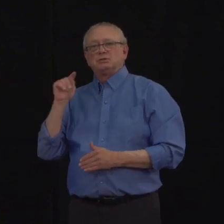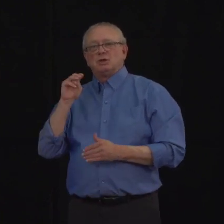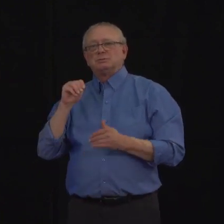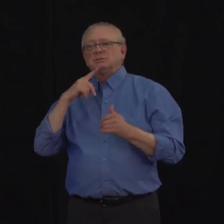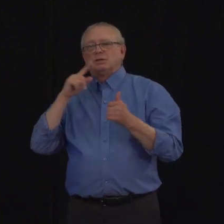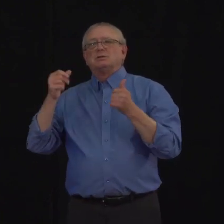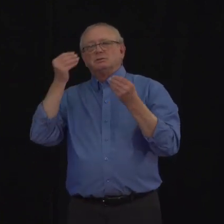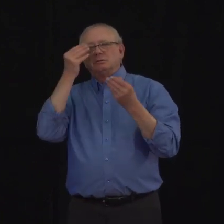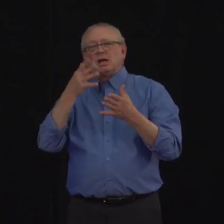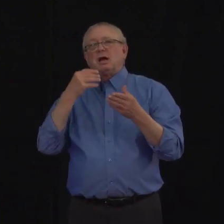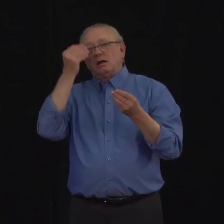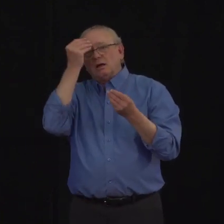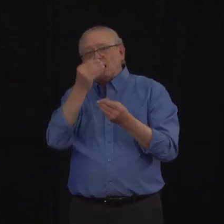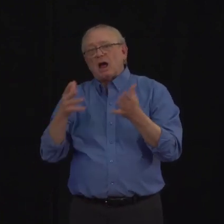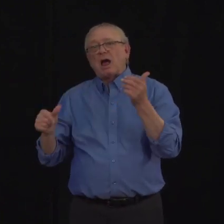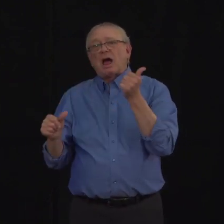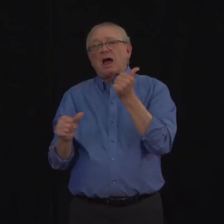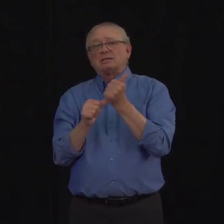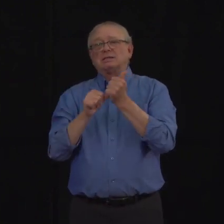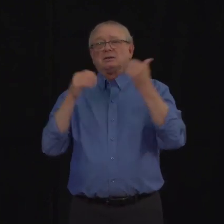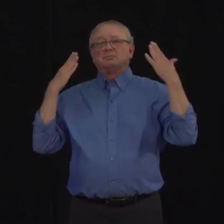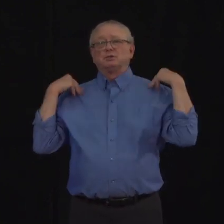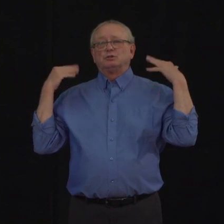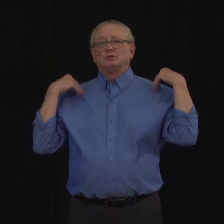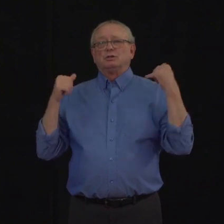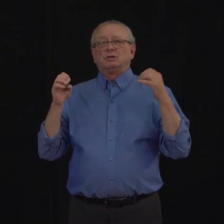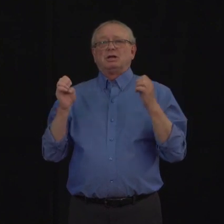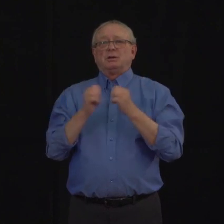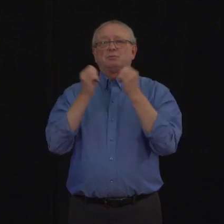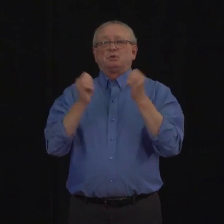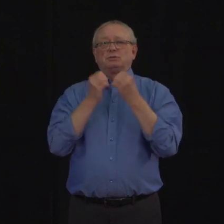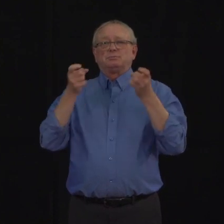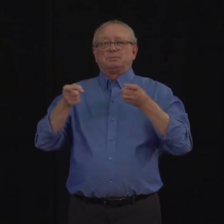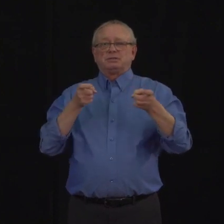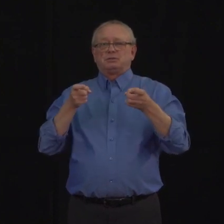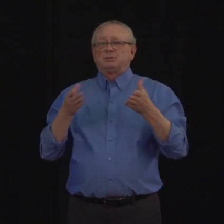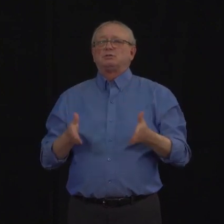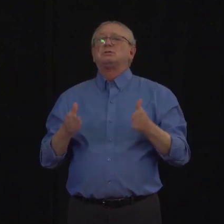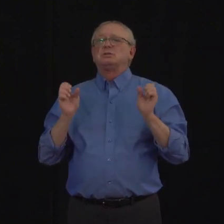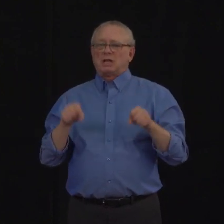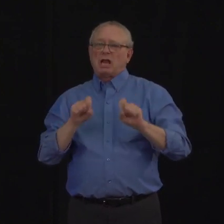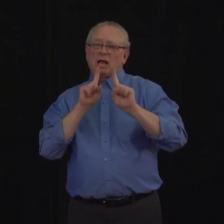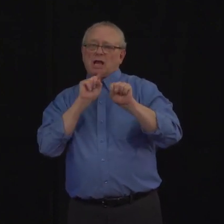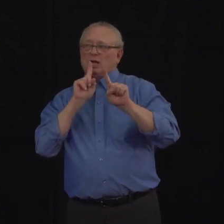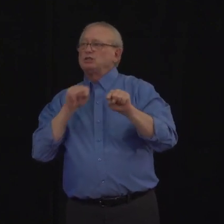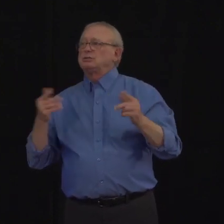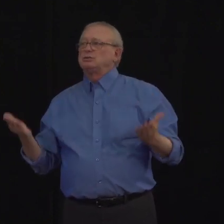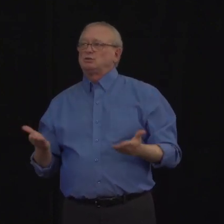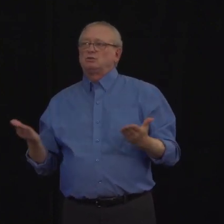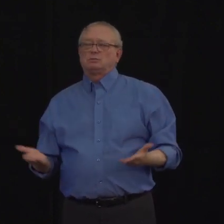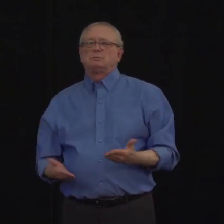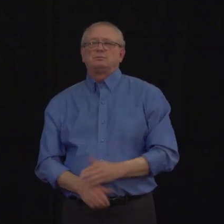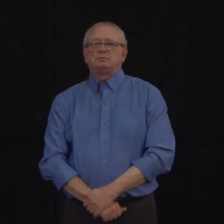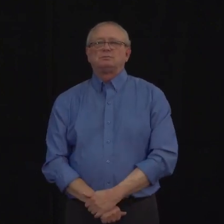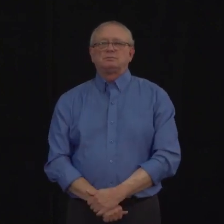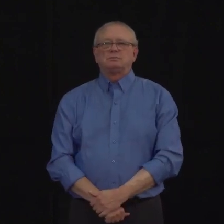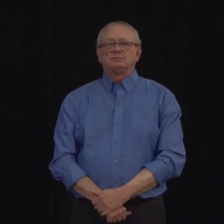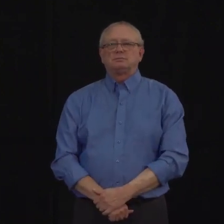Operator, could you put the first caller through? First question is Brenna Rose with CTV News. Go ahead,